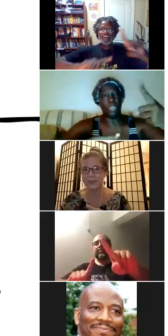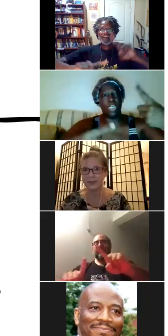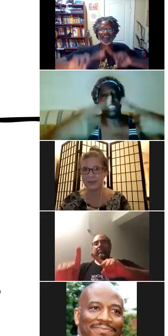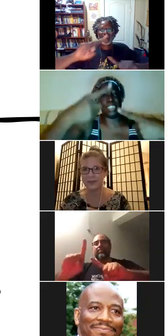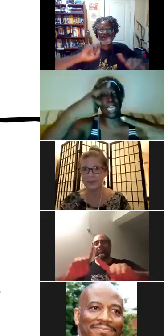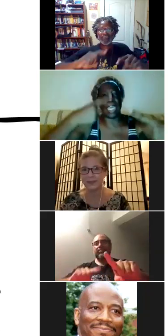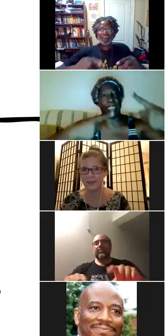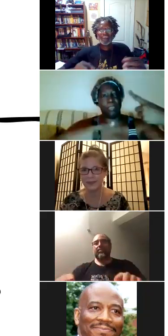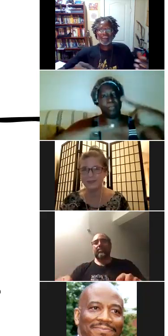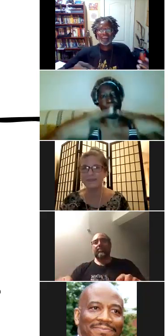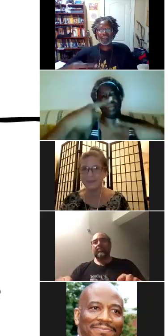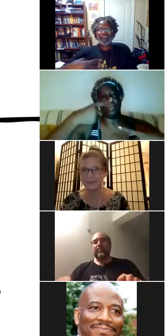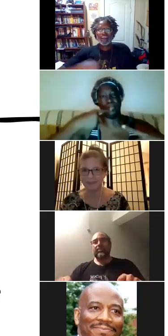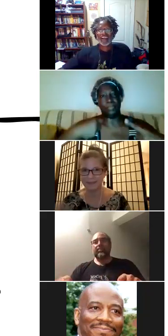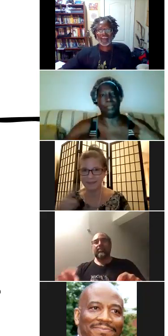Yeah. Or sign.